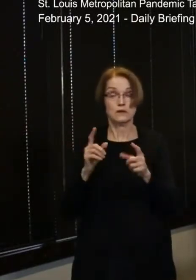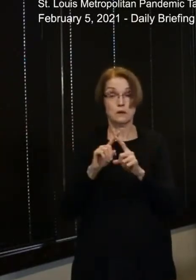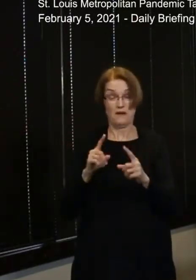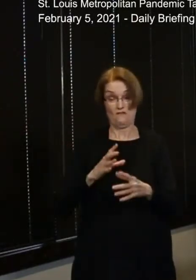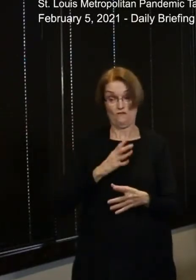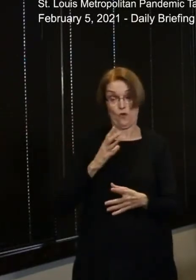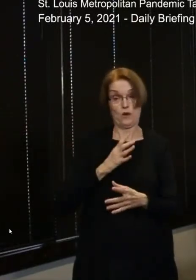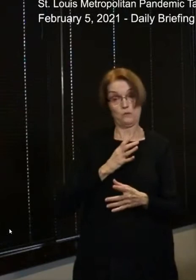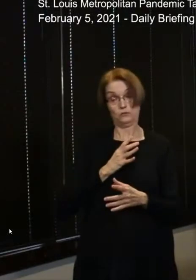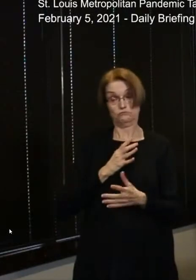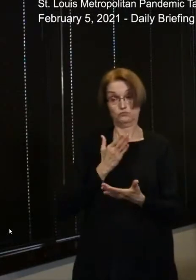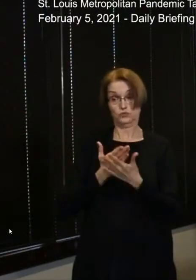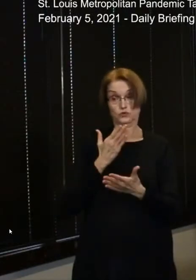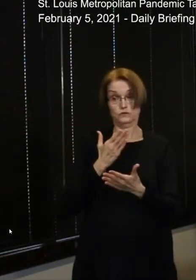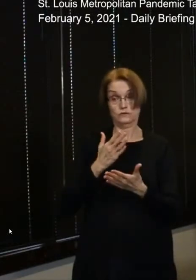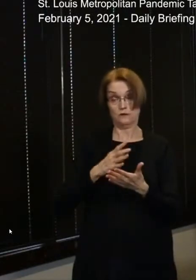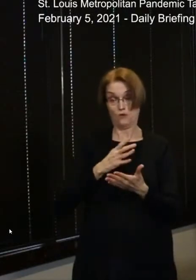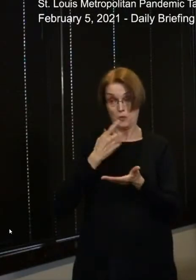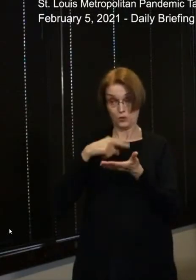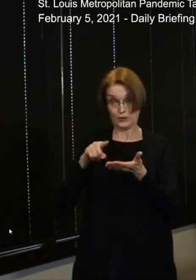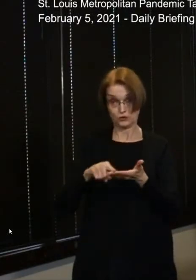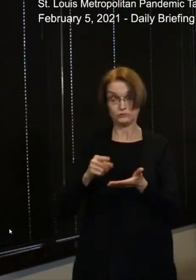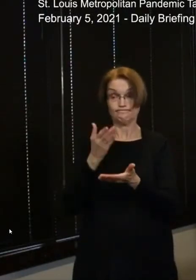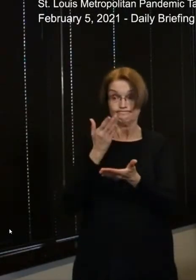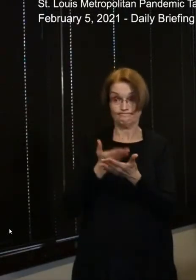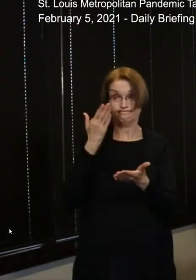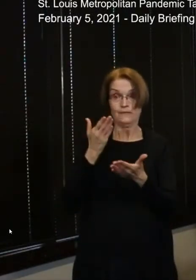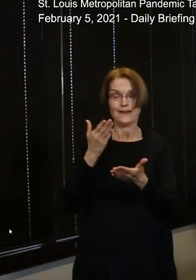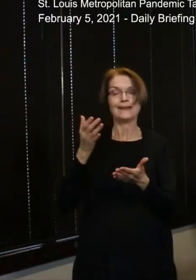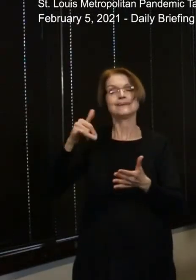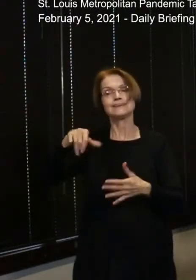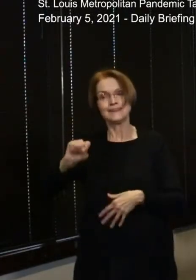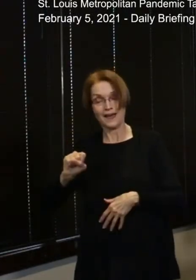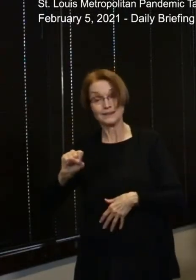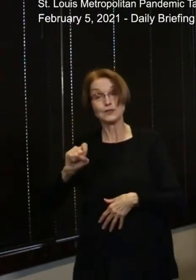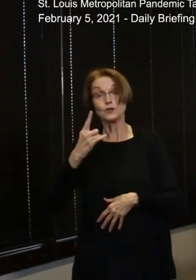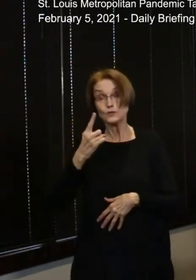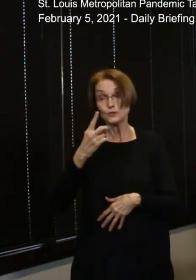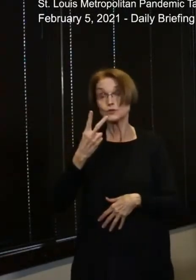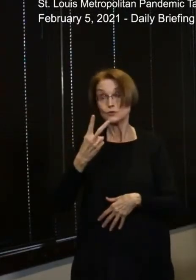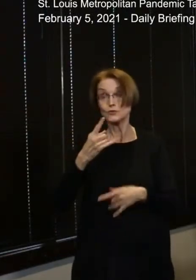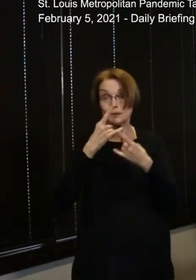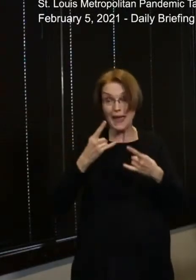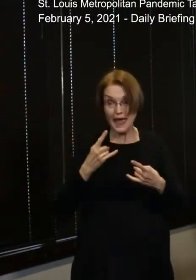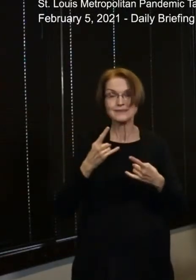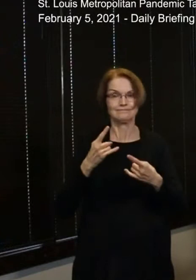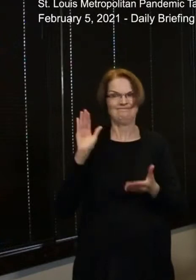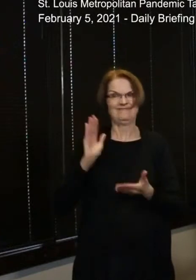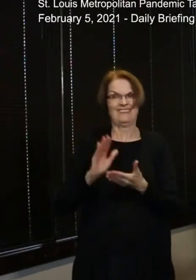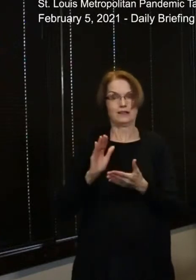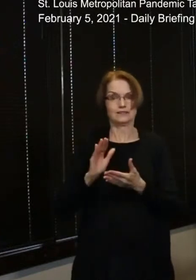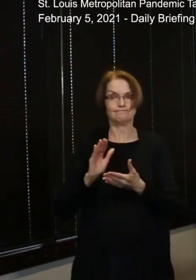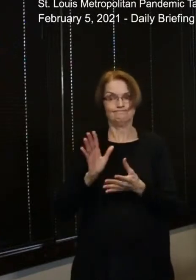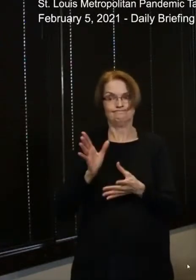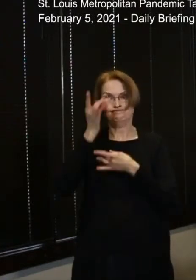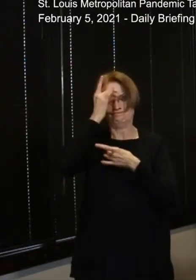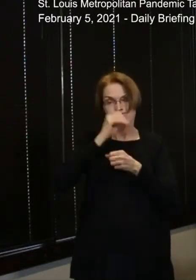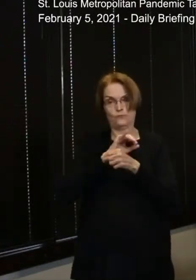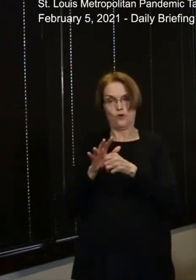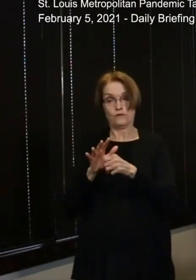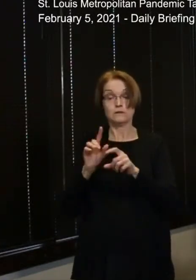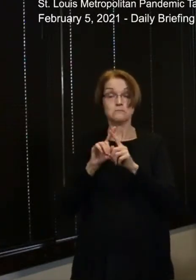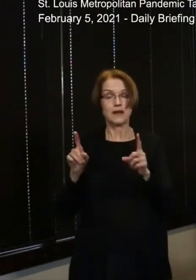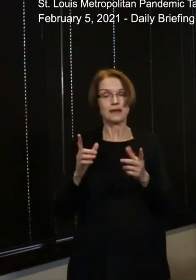formal studies that have been done to say, yes, it decreases by this amount. But just logically,